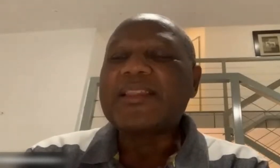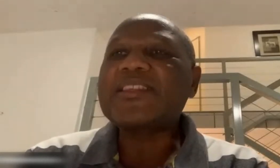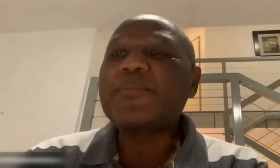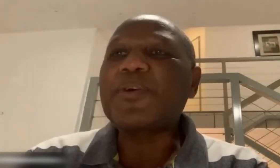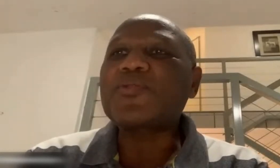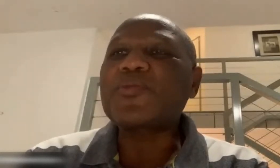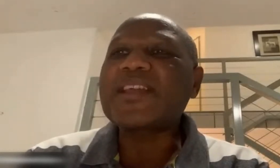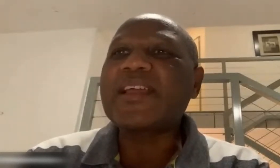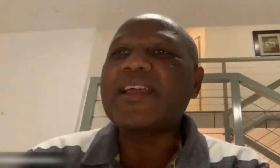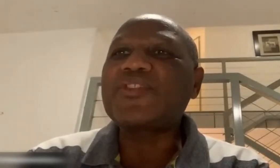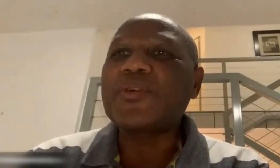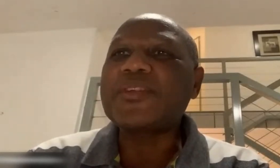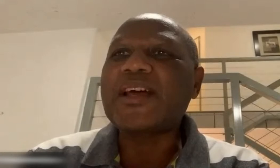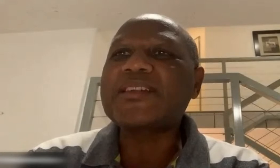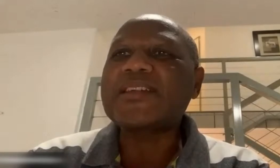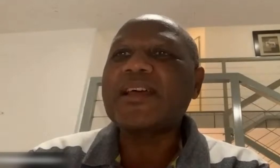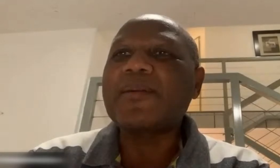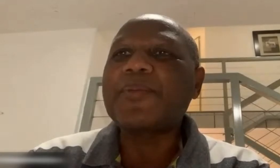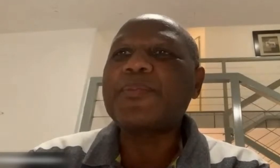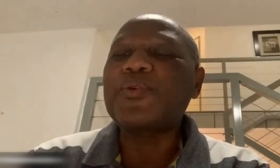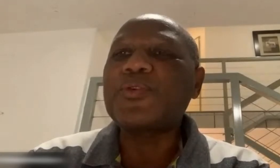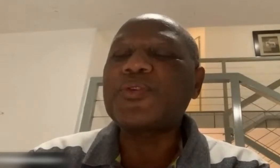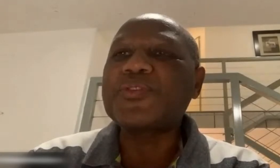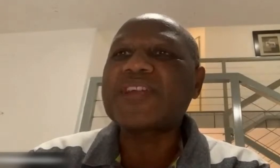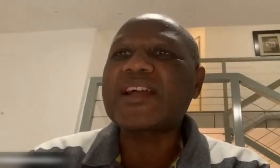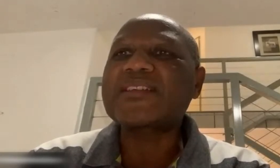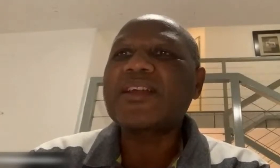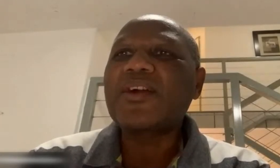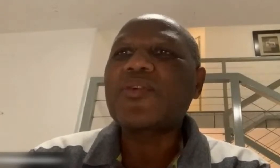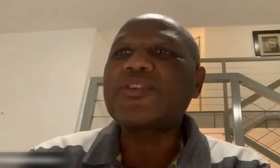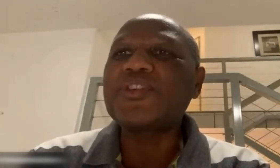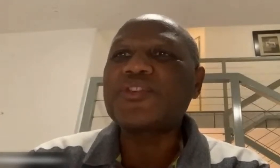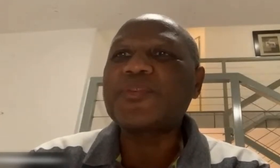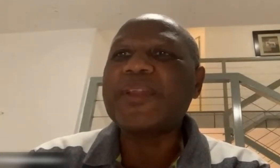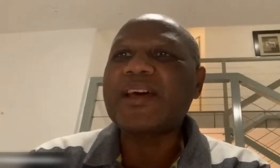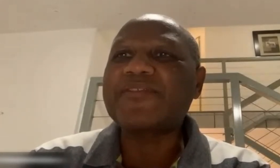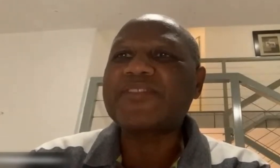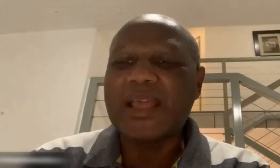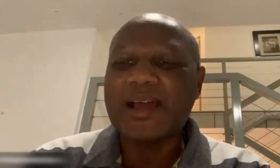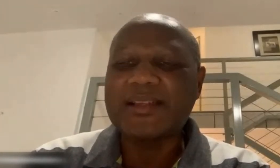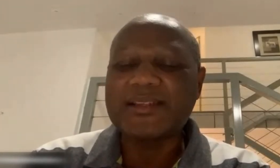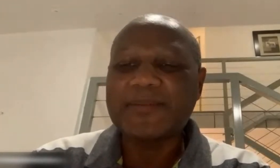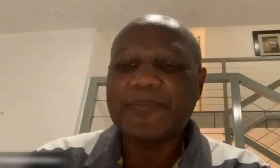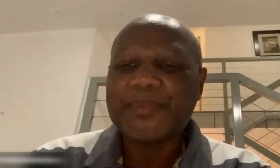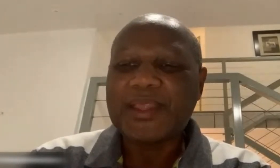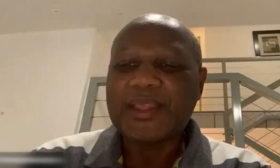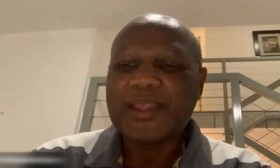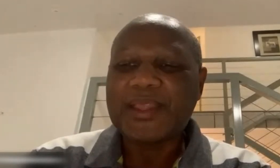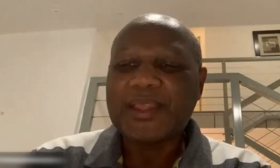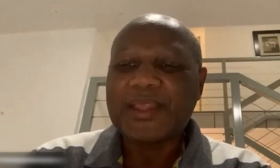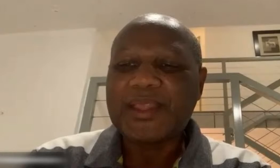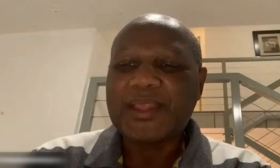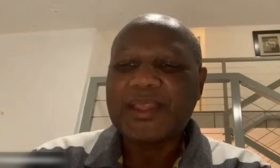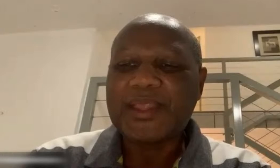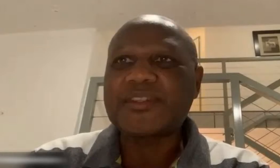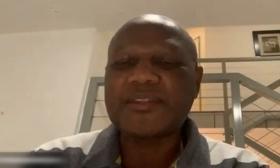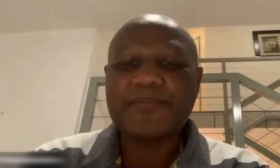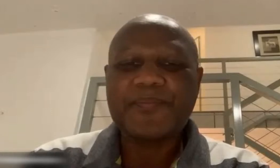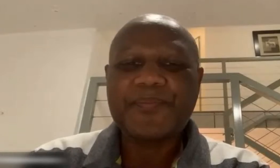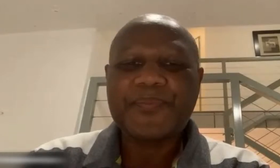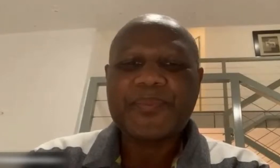This report once again showed that people who use drugs continue to be left behind in our